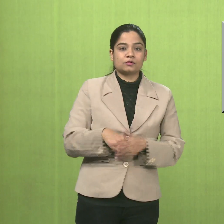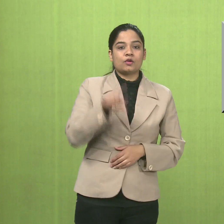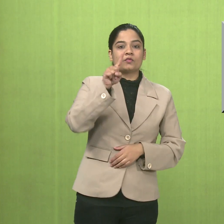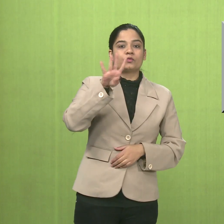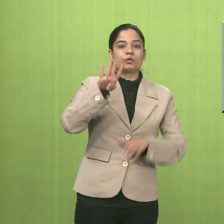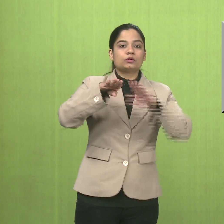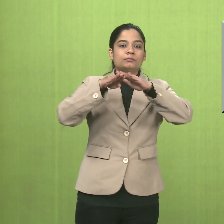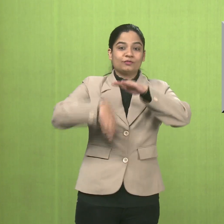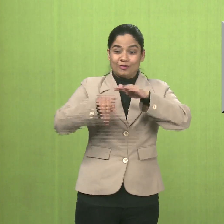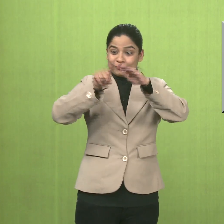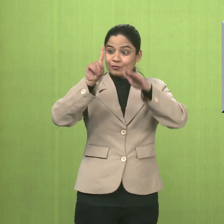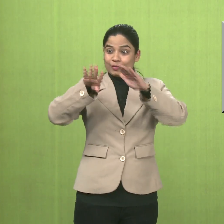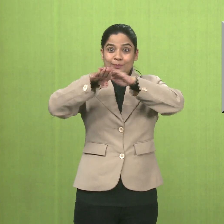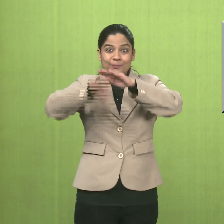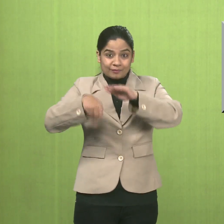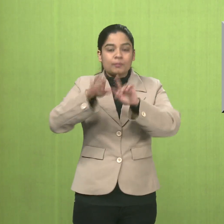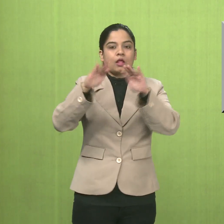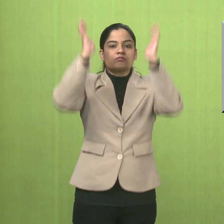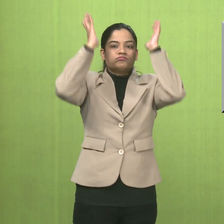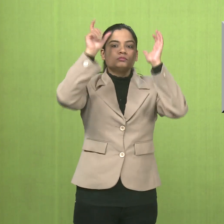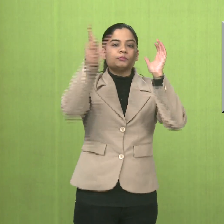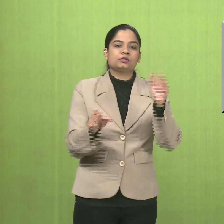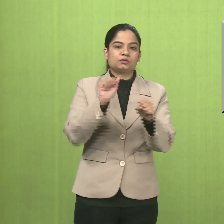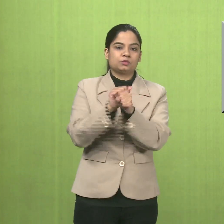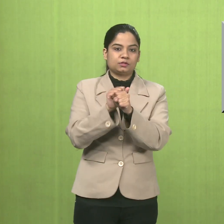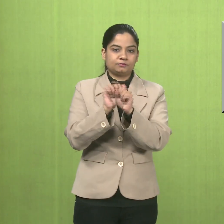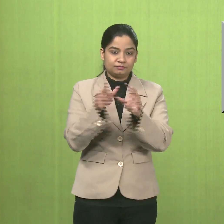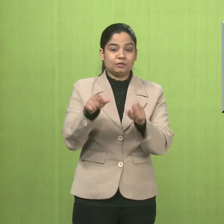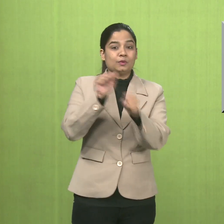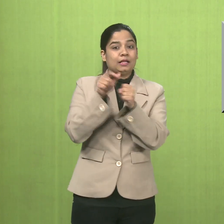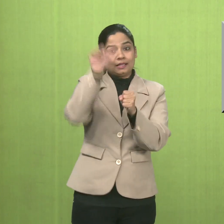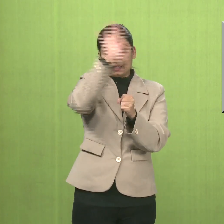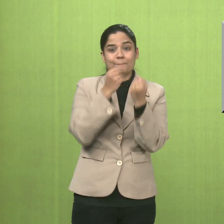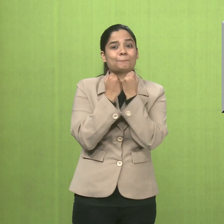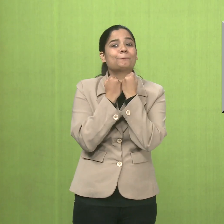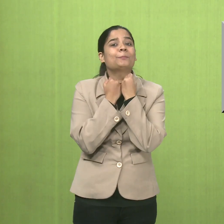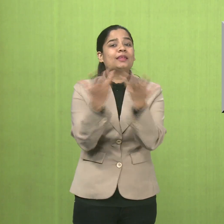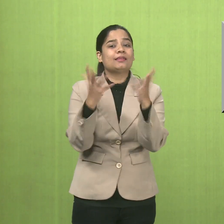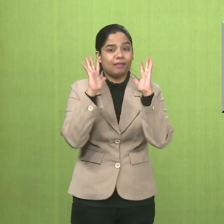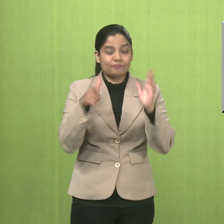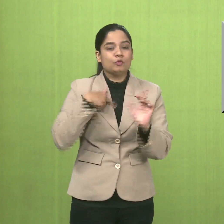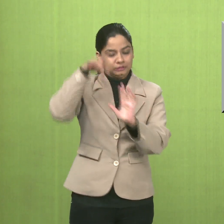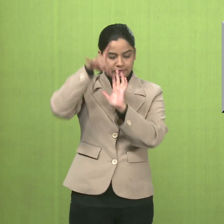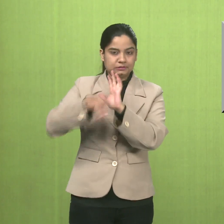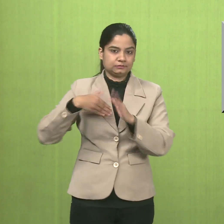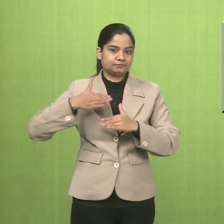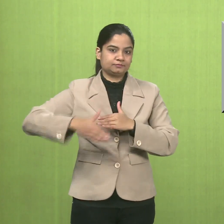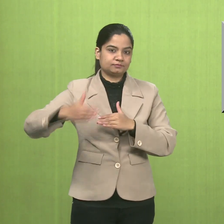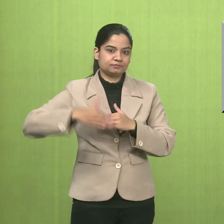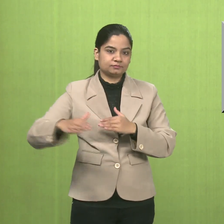Someone who's below the age of 14 and is engaged in a work to earn a living. There's so much of child labor in India. Let's